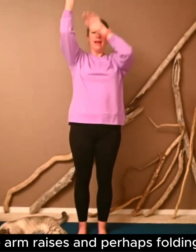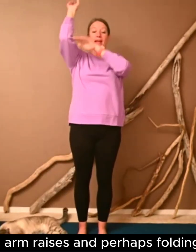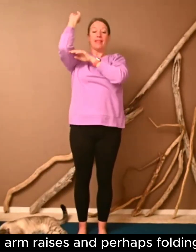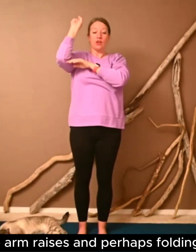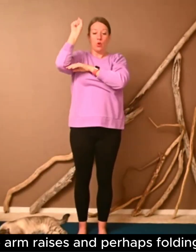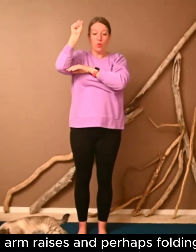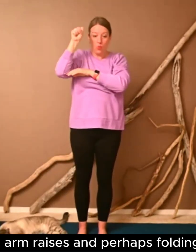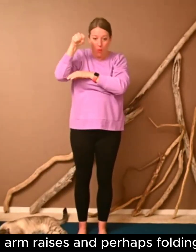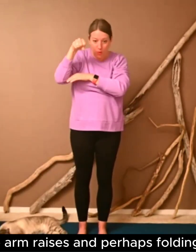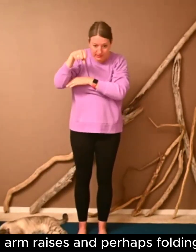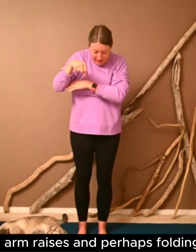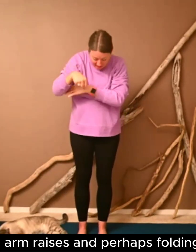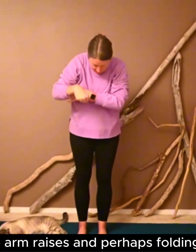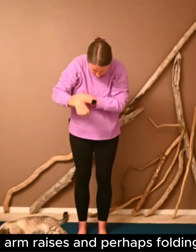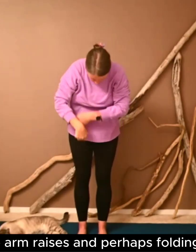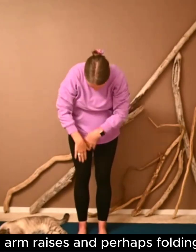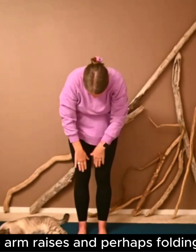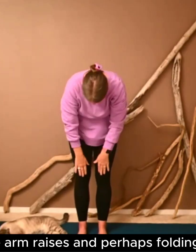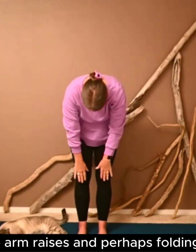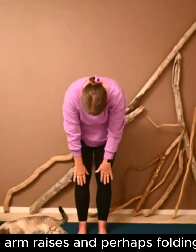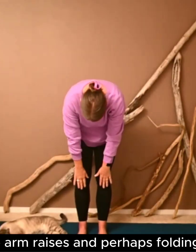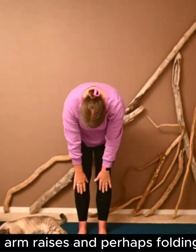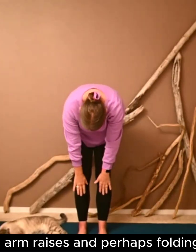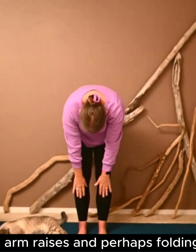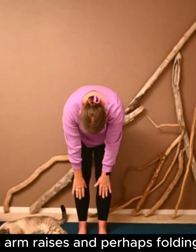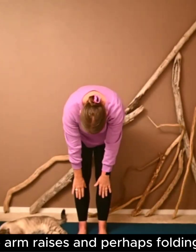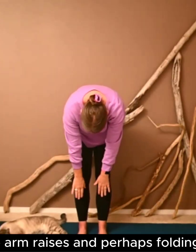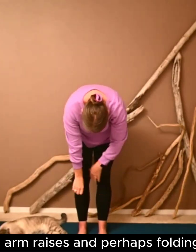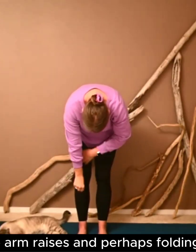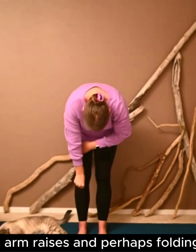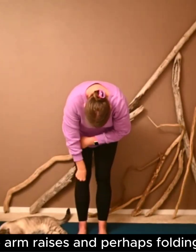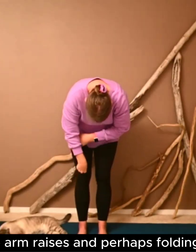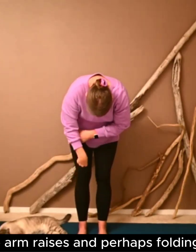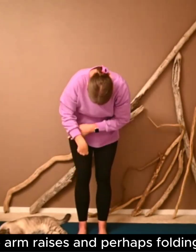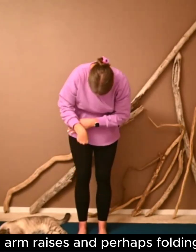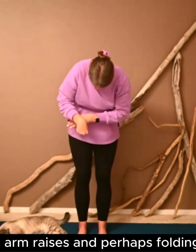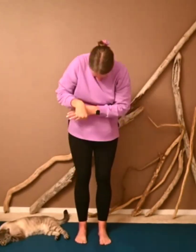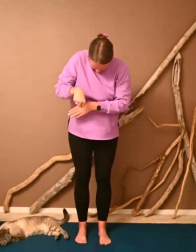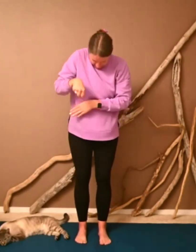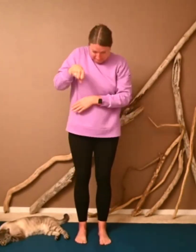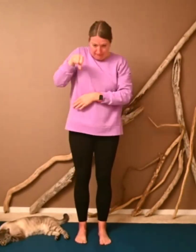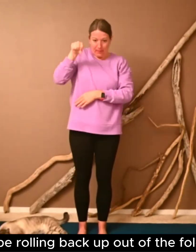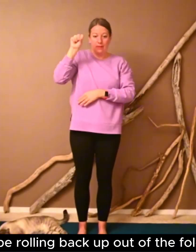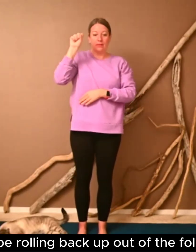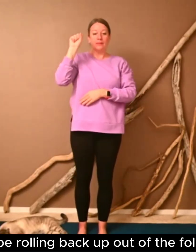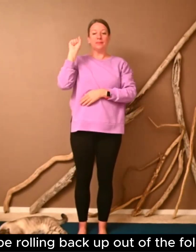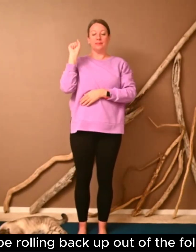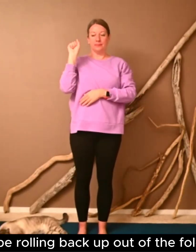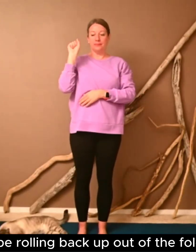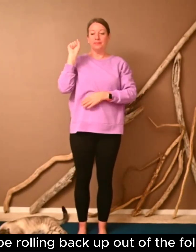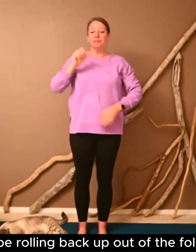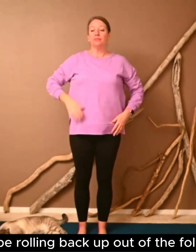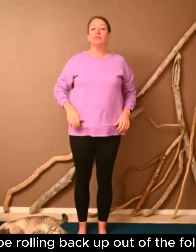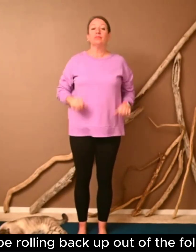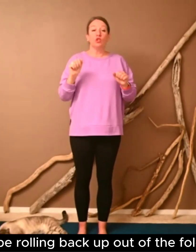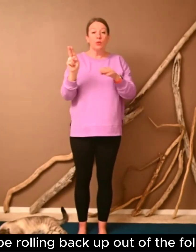maybe some arm raises and perhaps folding forward, maybe rolling back up out of the